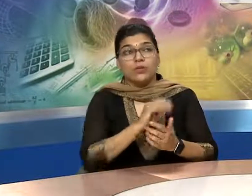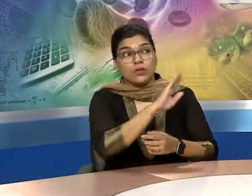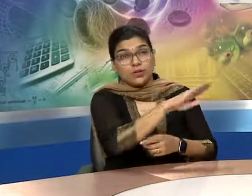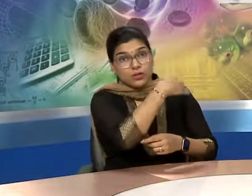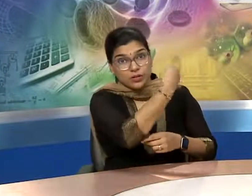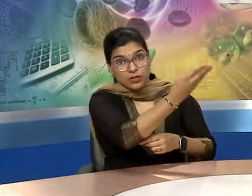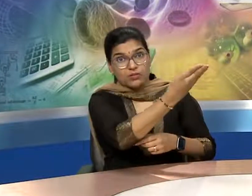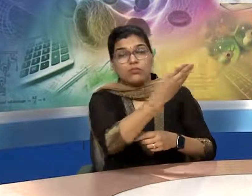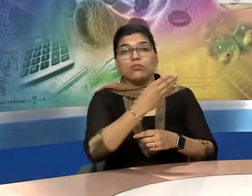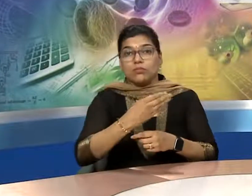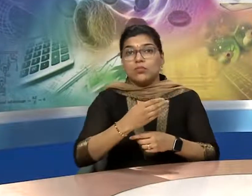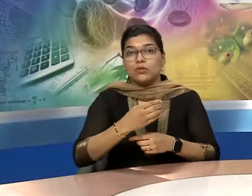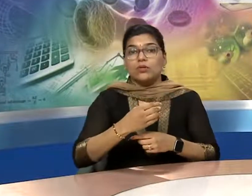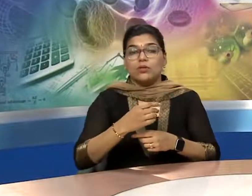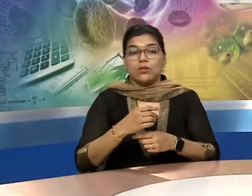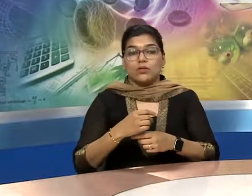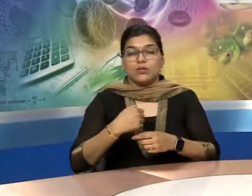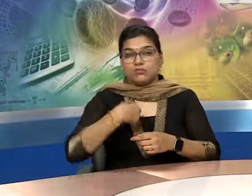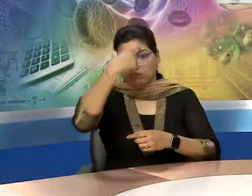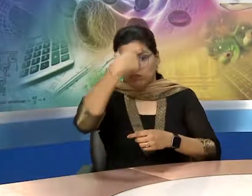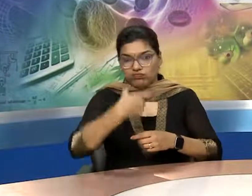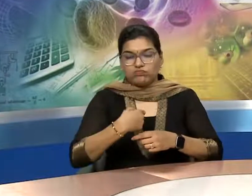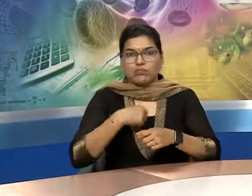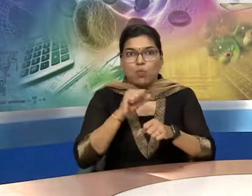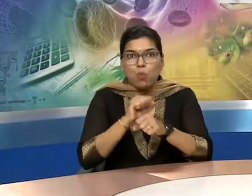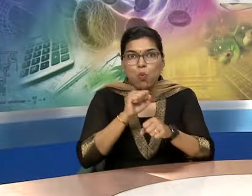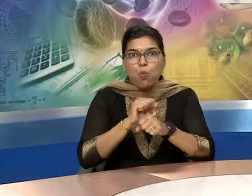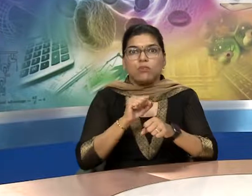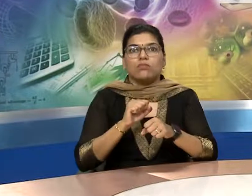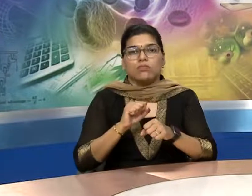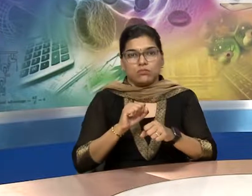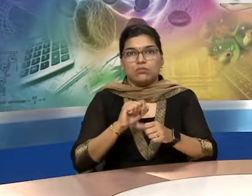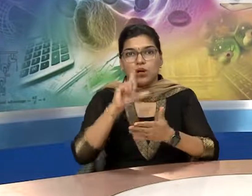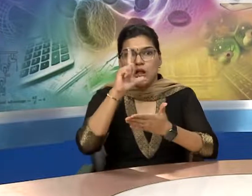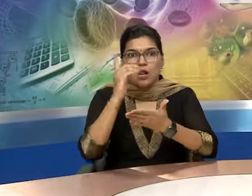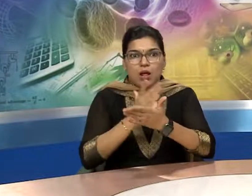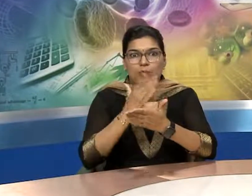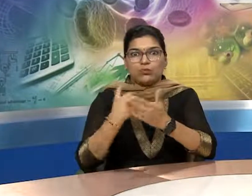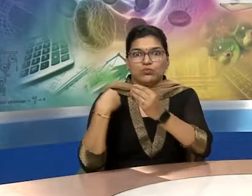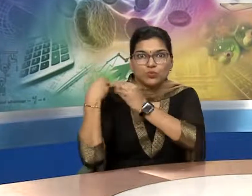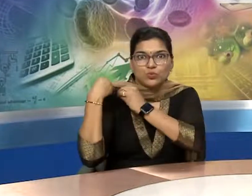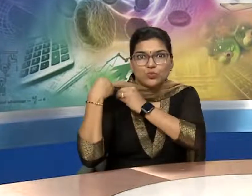different subjects. The other word is librarian.